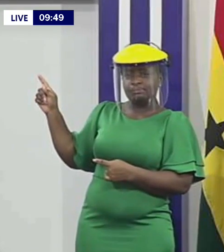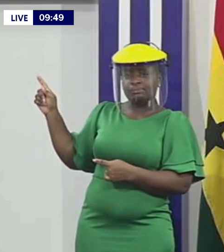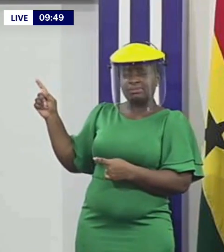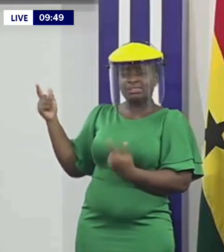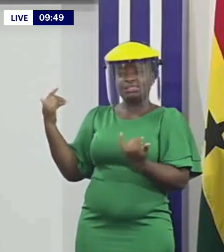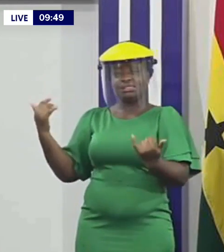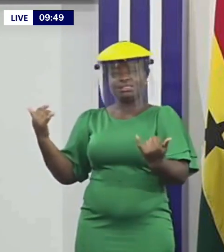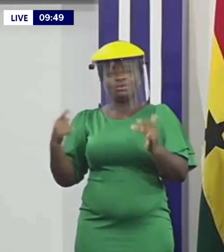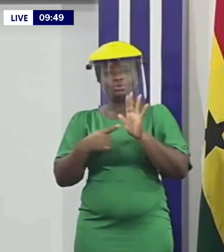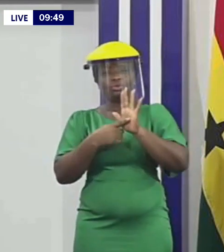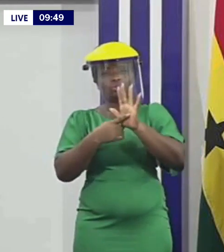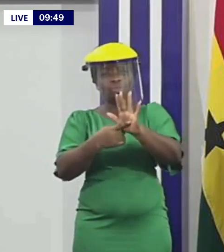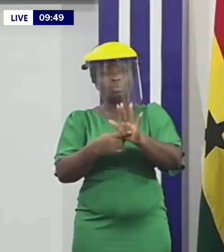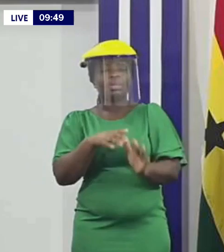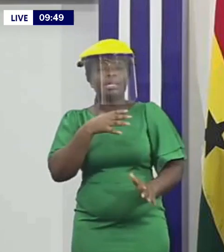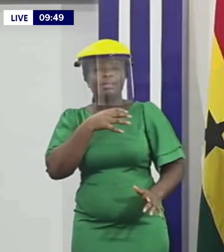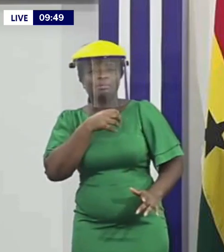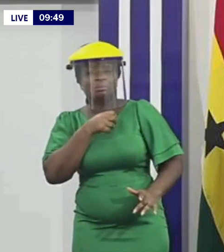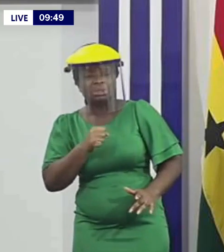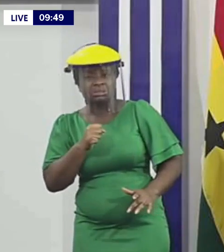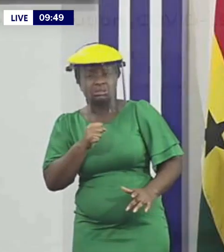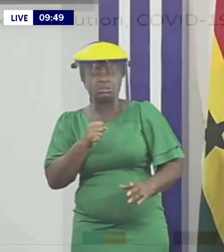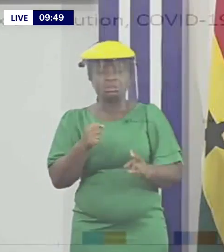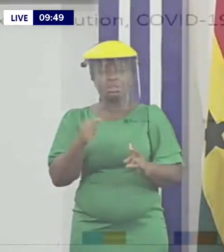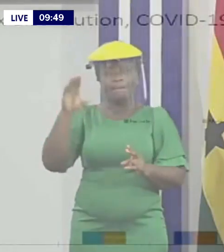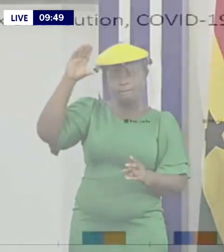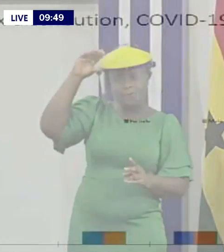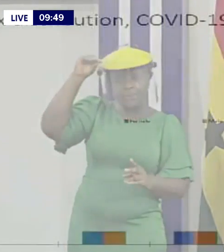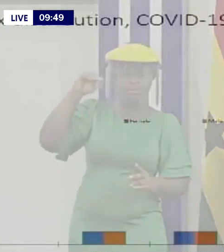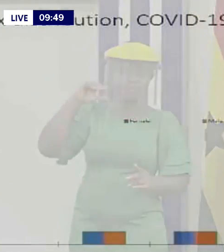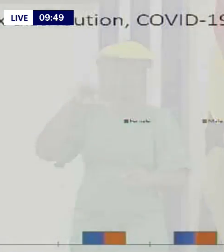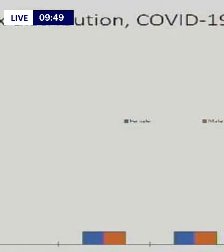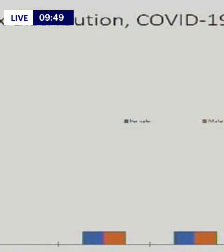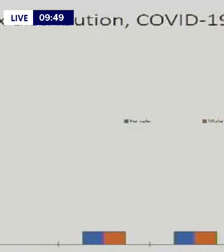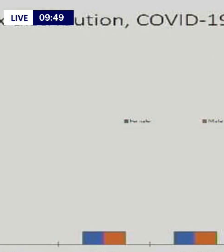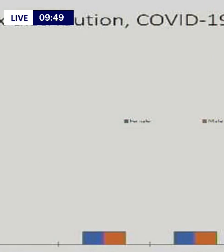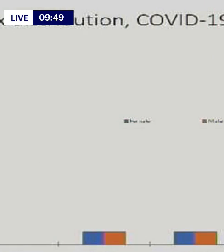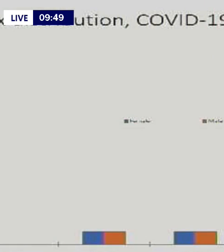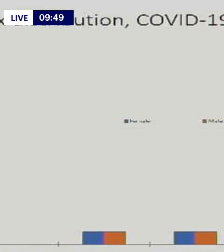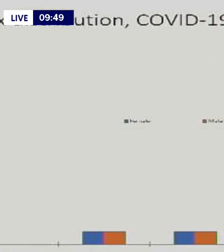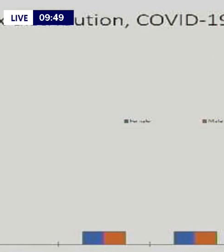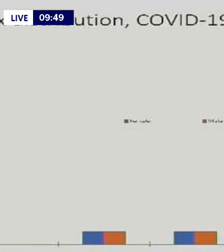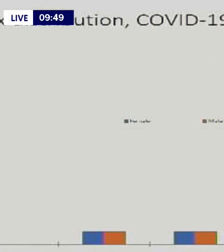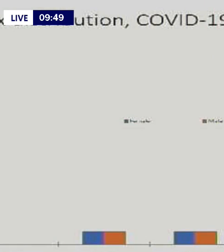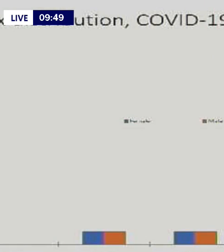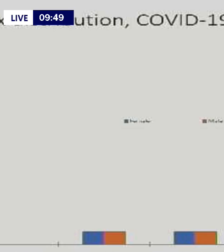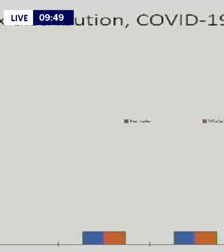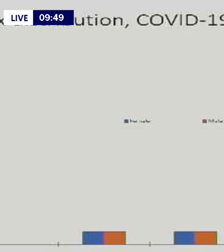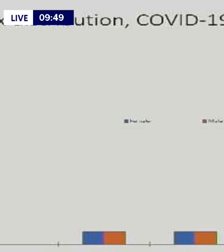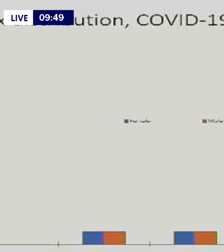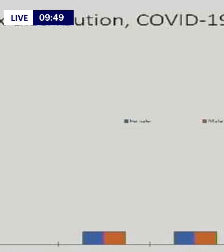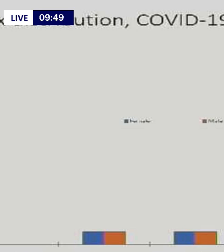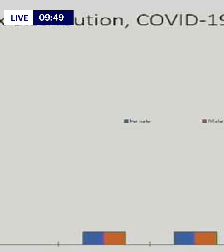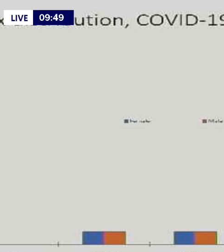sex and age distribution of the various deaths. And you realize that clearly, as you progress